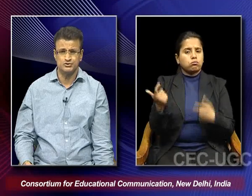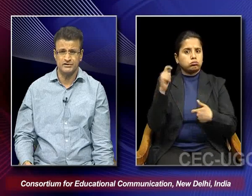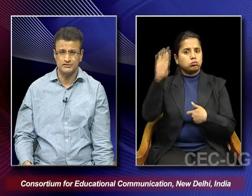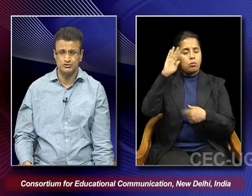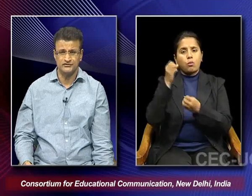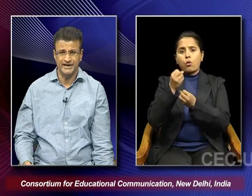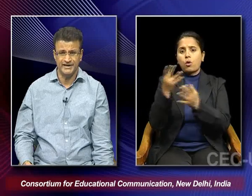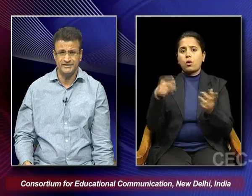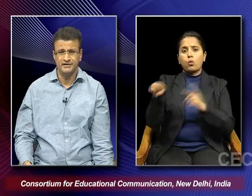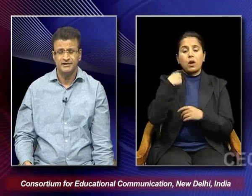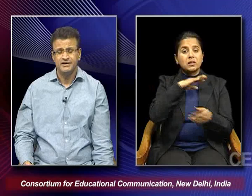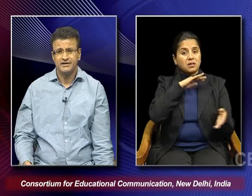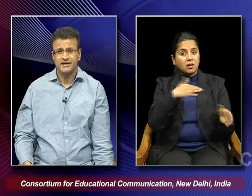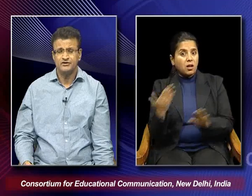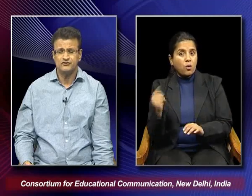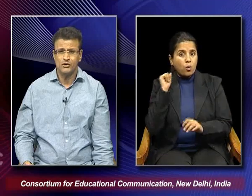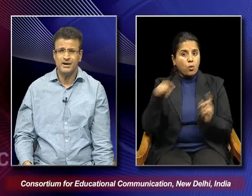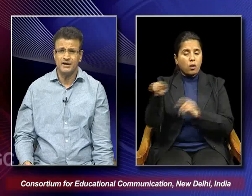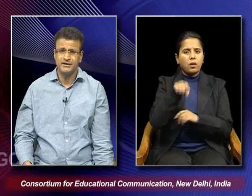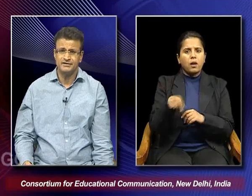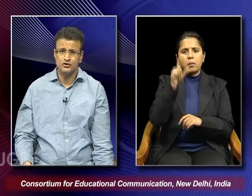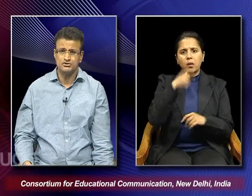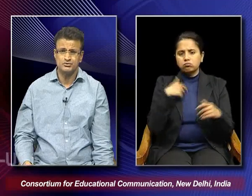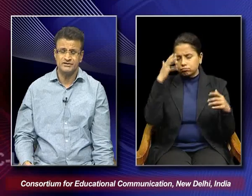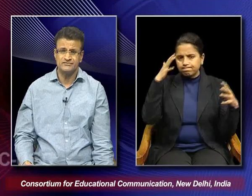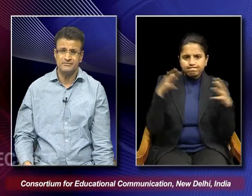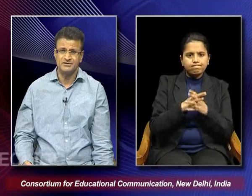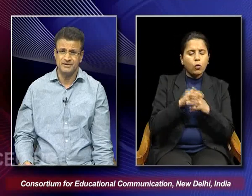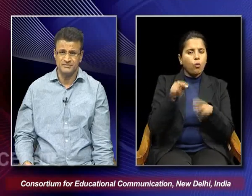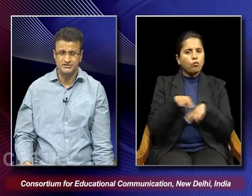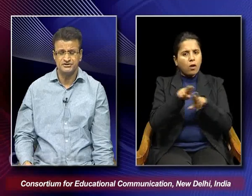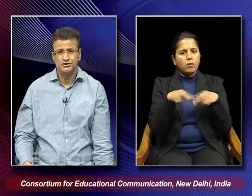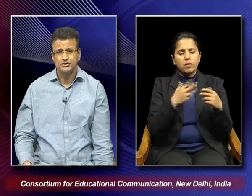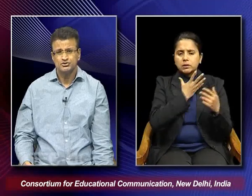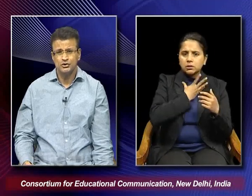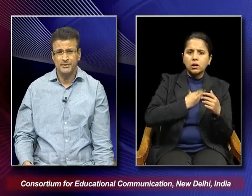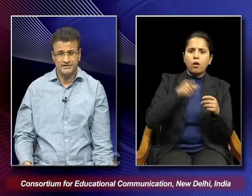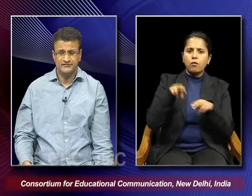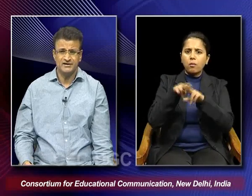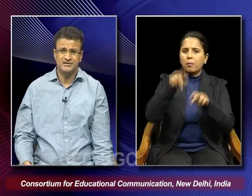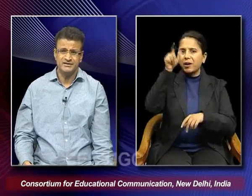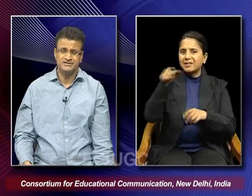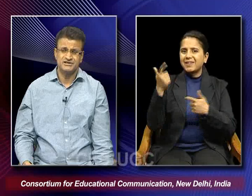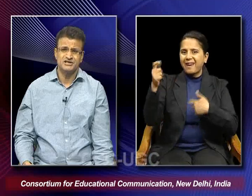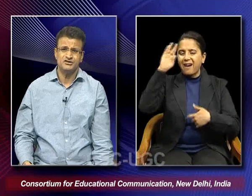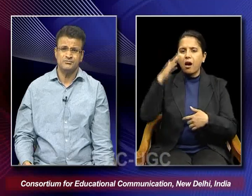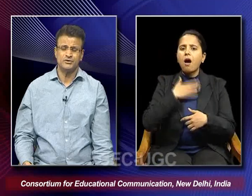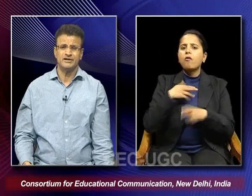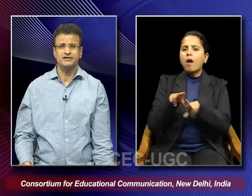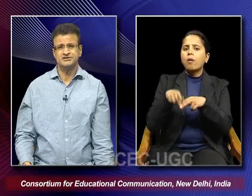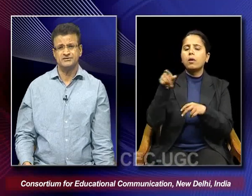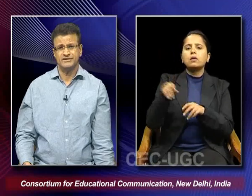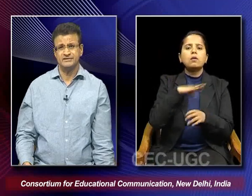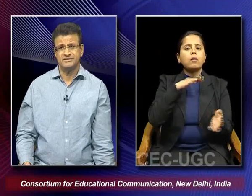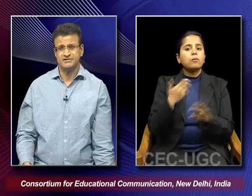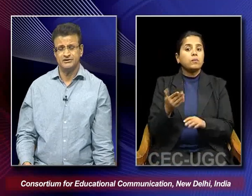those who have died, and the kind of trauma it caused to their family members. So definitely such kind of